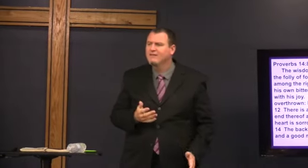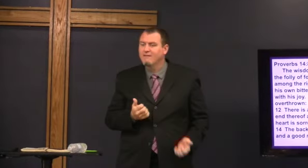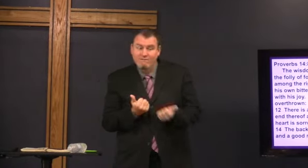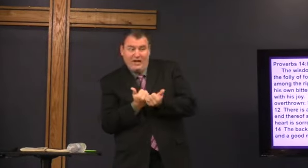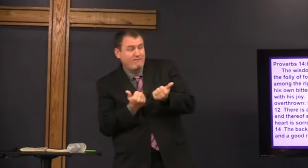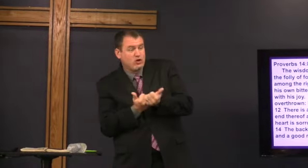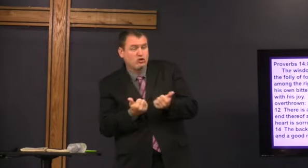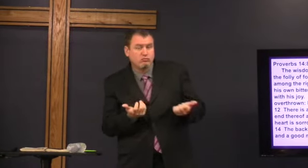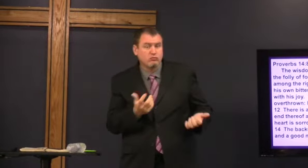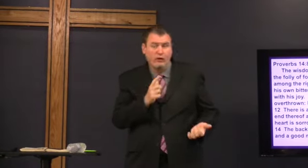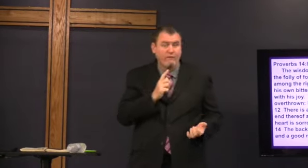that mean?